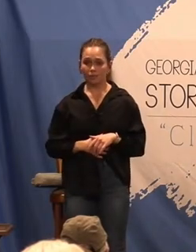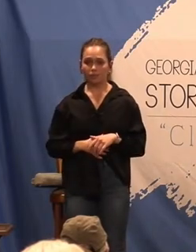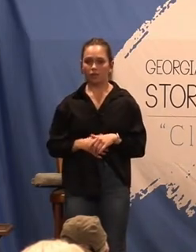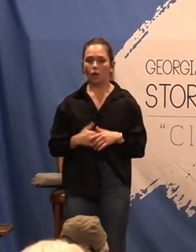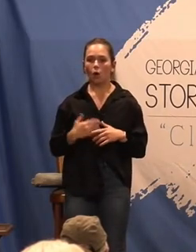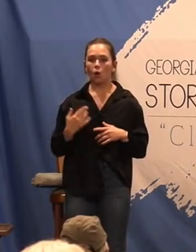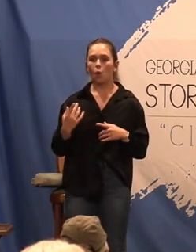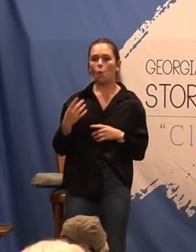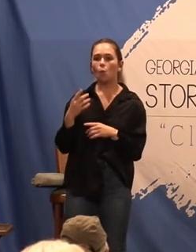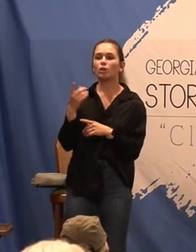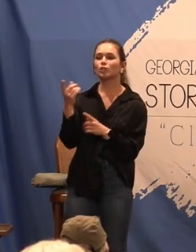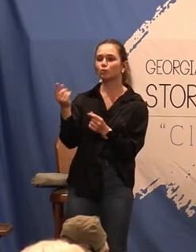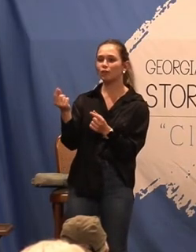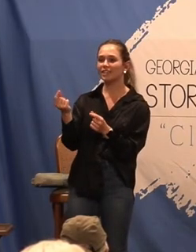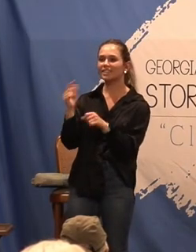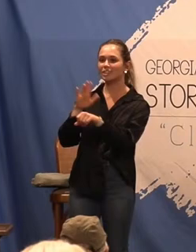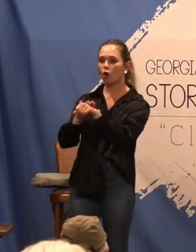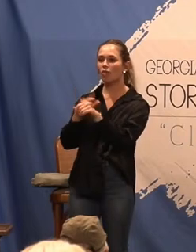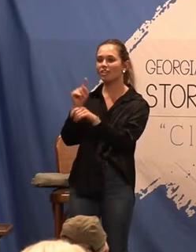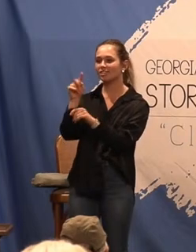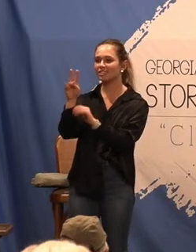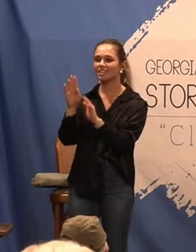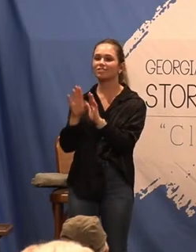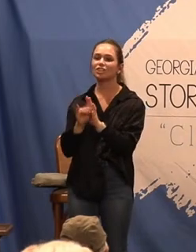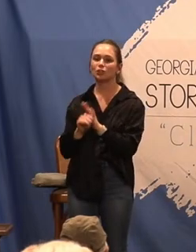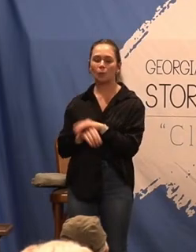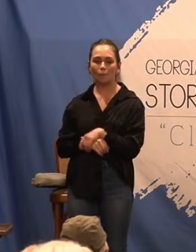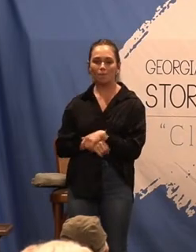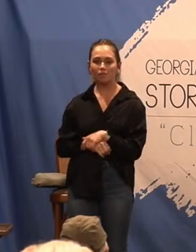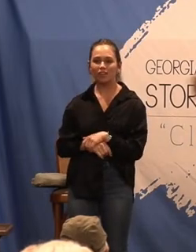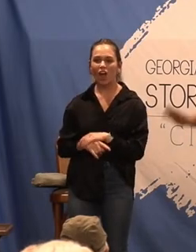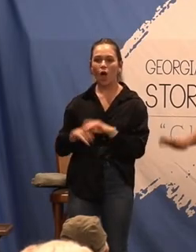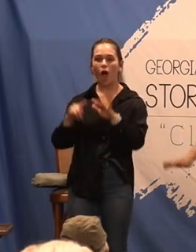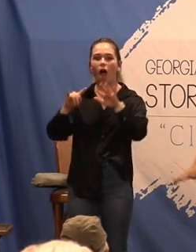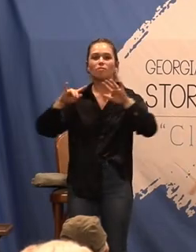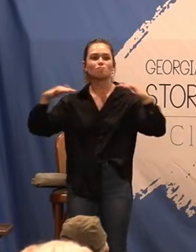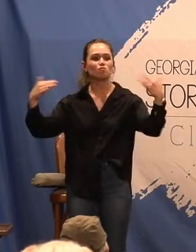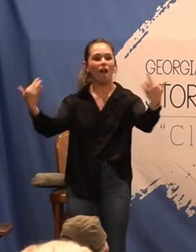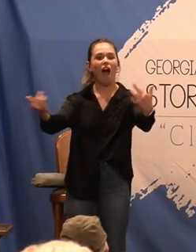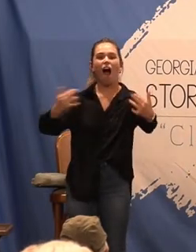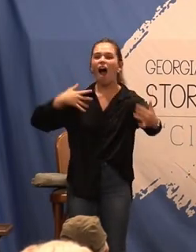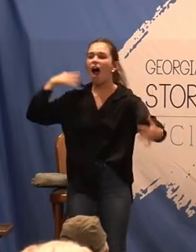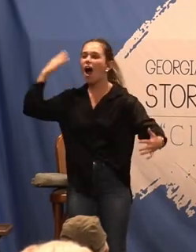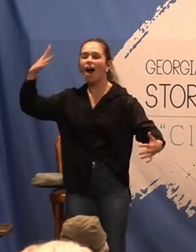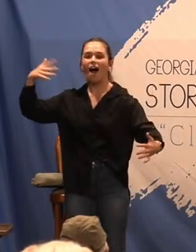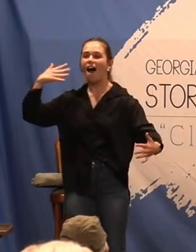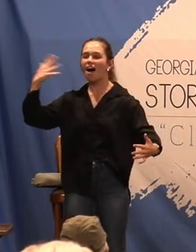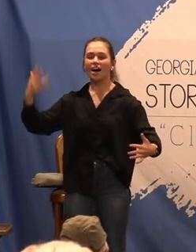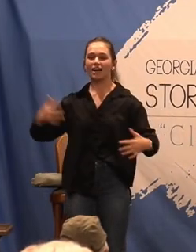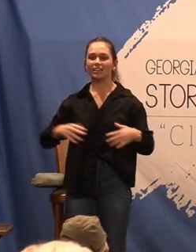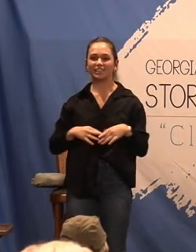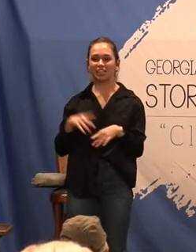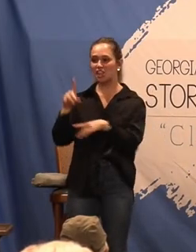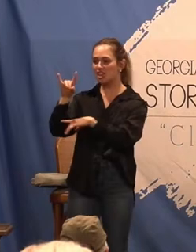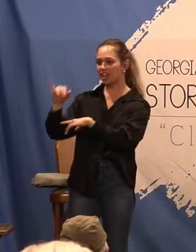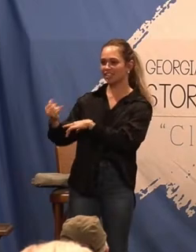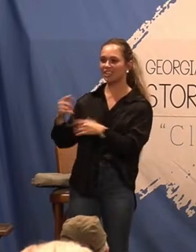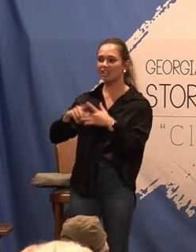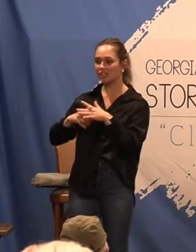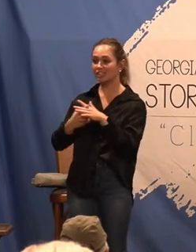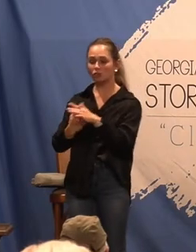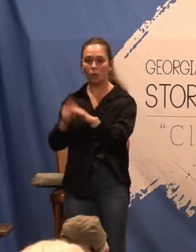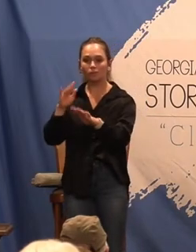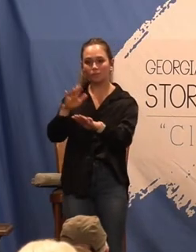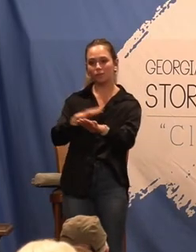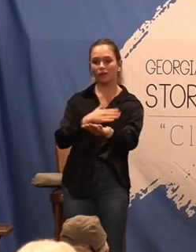Which is what Chompiras did on the TV show. And the crowd goes crazy. The DJ starts playing a